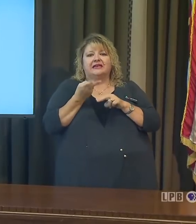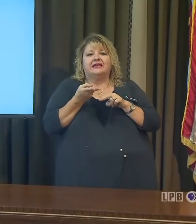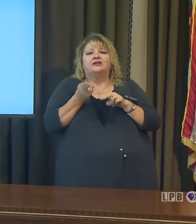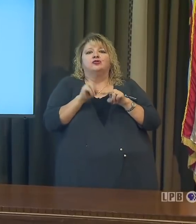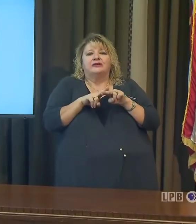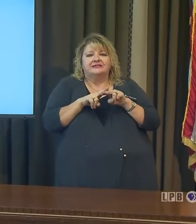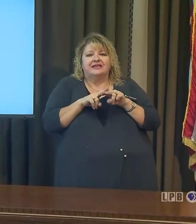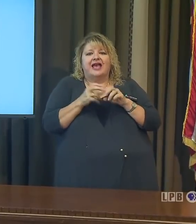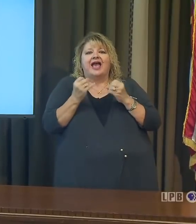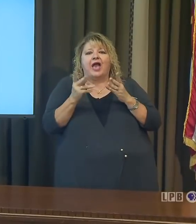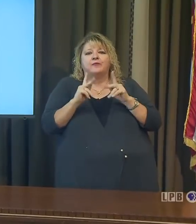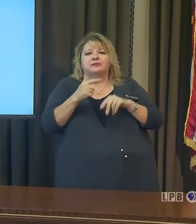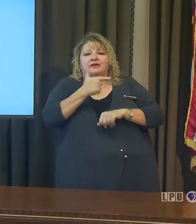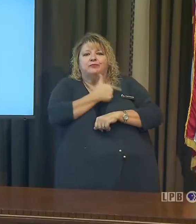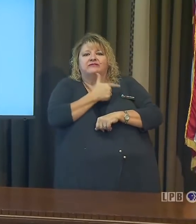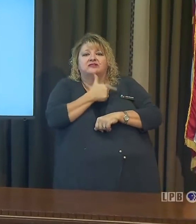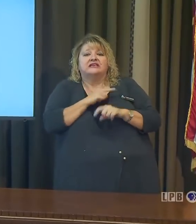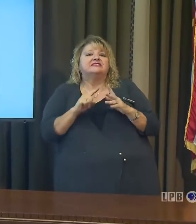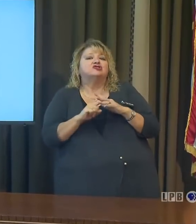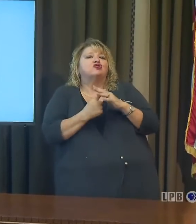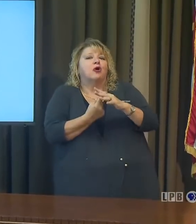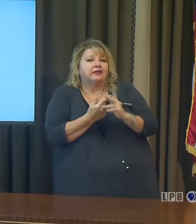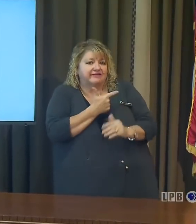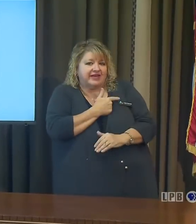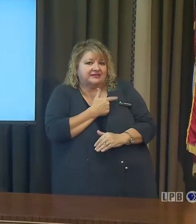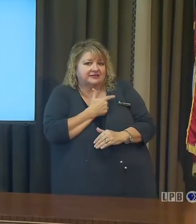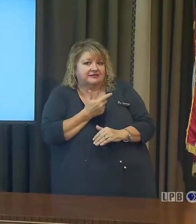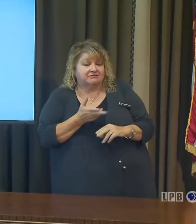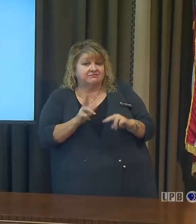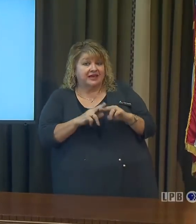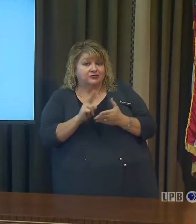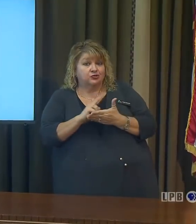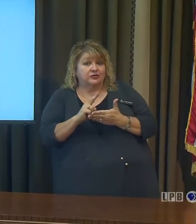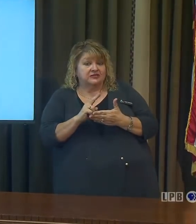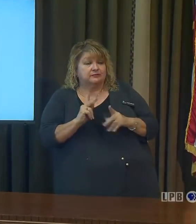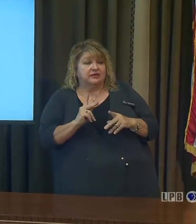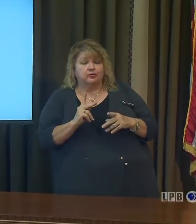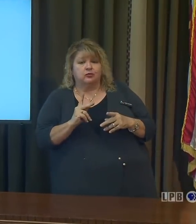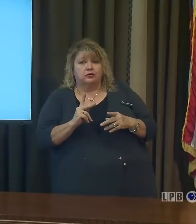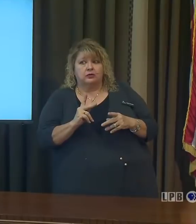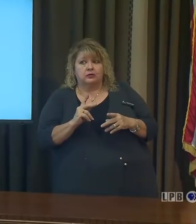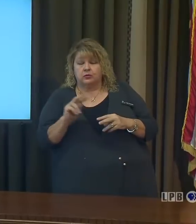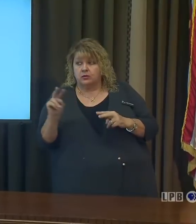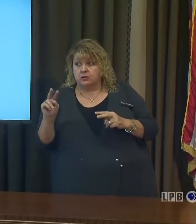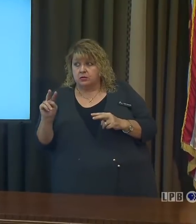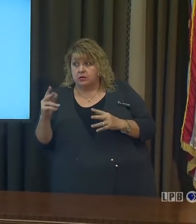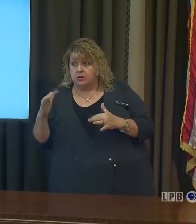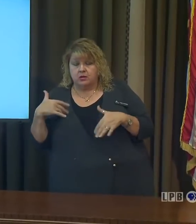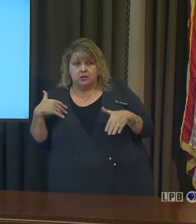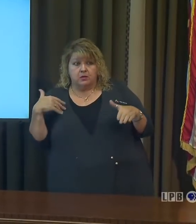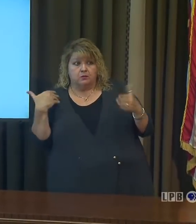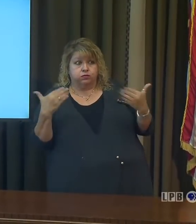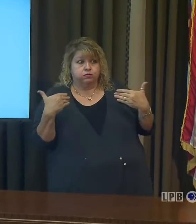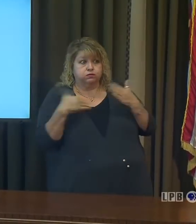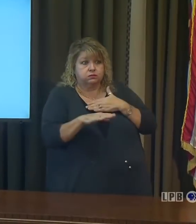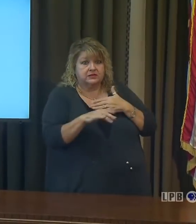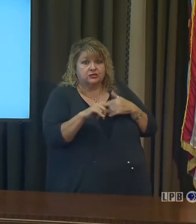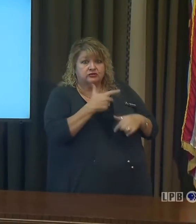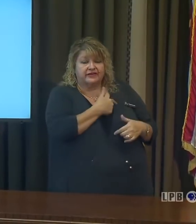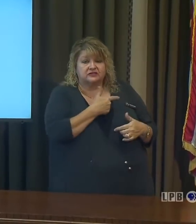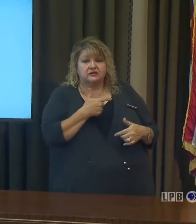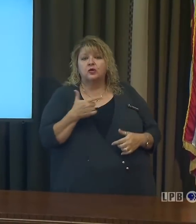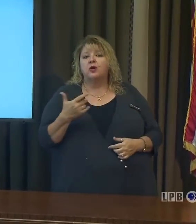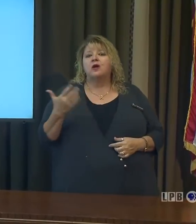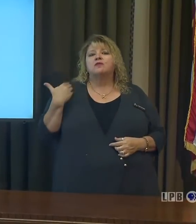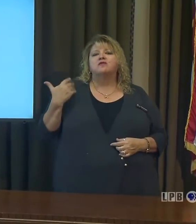their vaccine series, the amount of vaccinations being given over the past about week and a half to 2 weeks. We've gone from an average